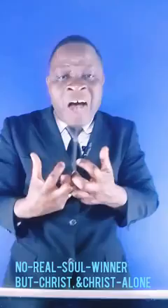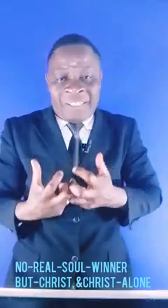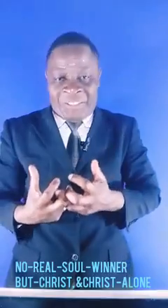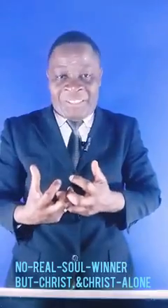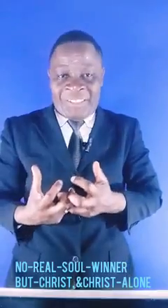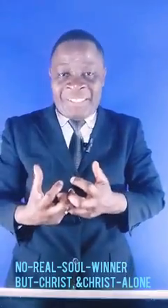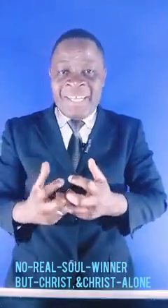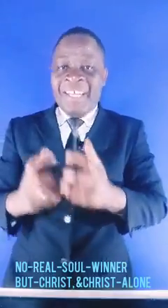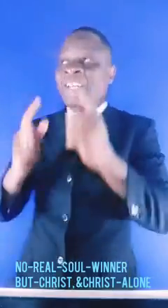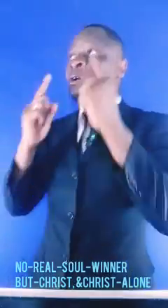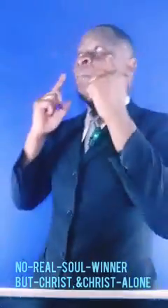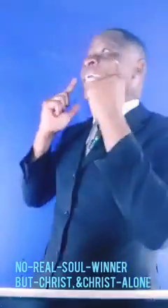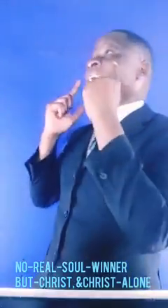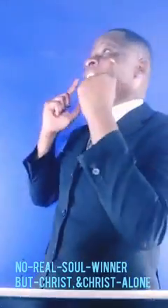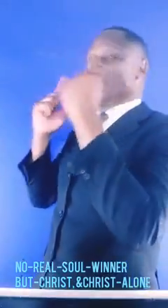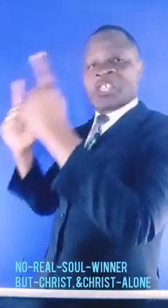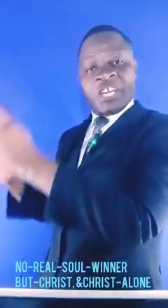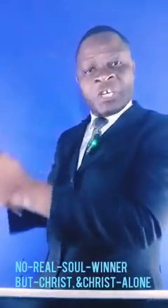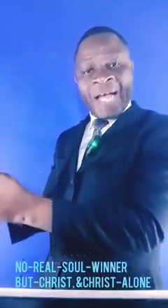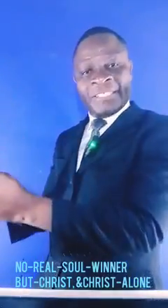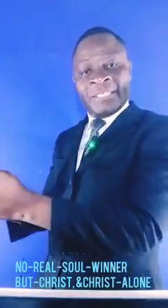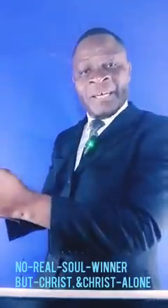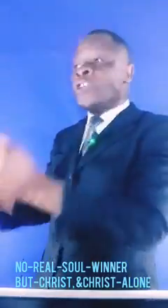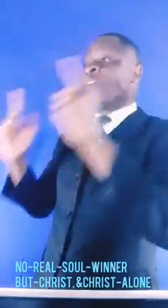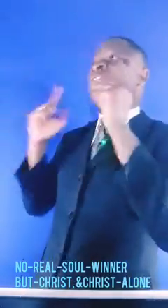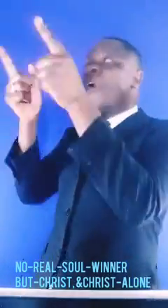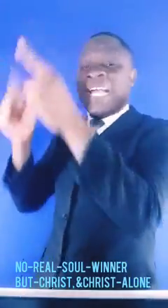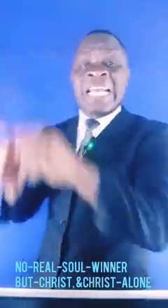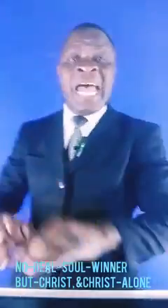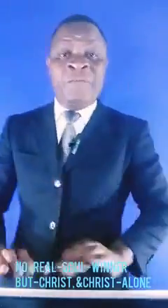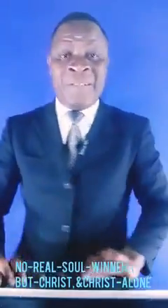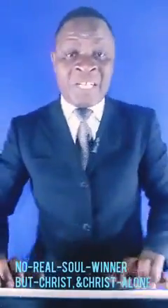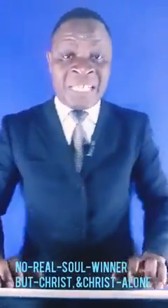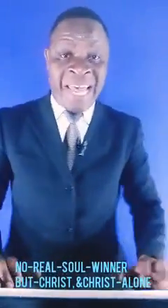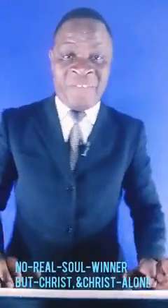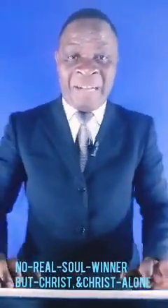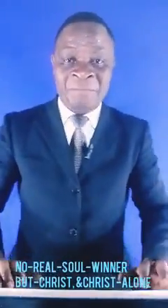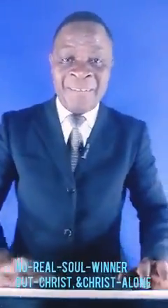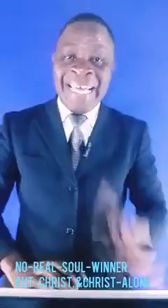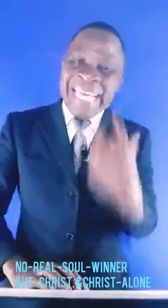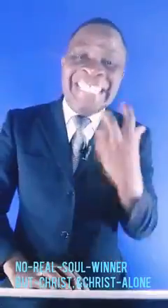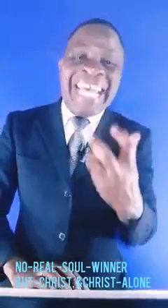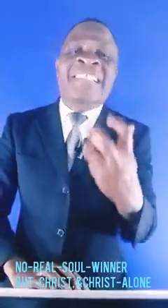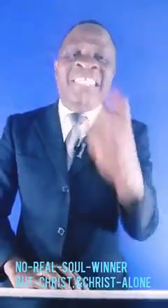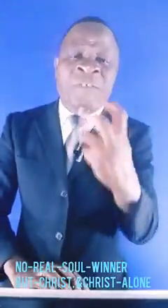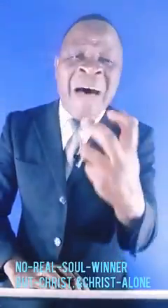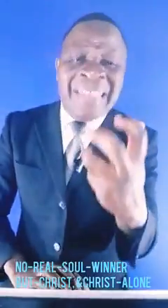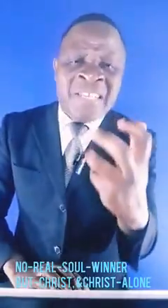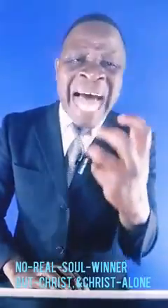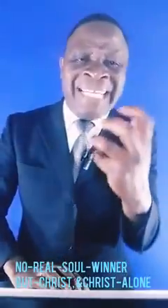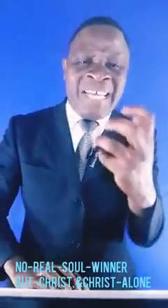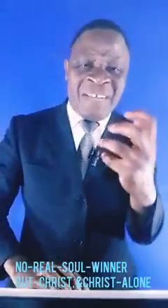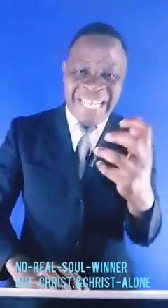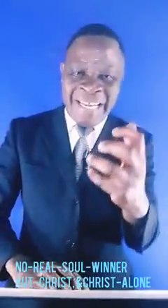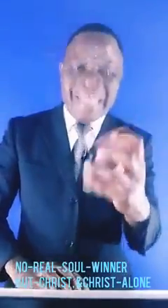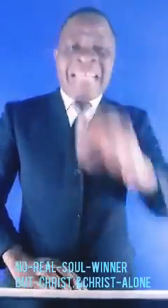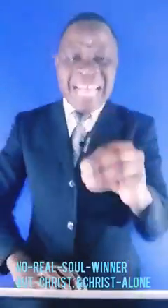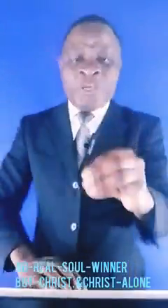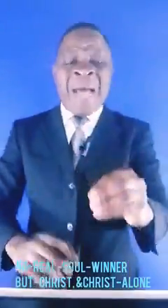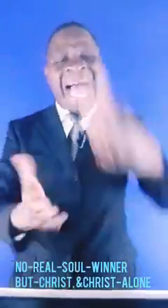us to begin to see Christ, to fall in love with the Savior. It is the Father's activity. That's why I